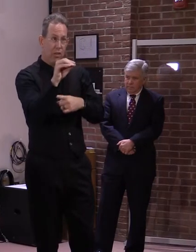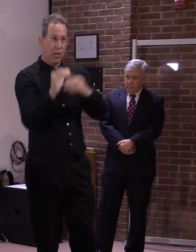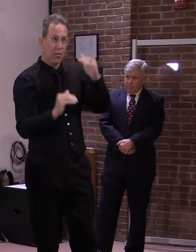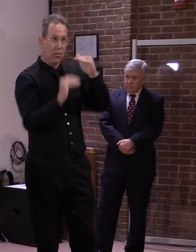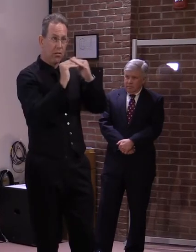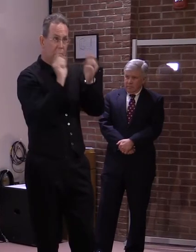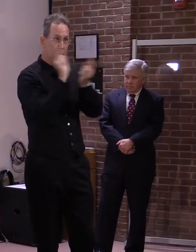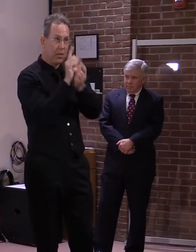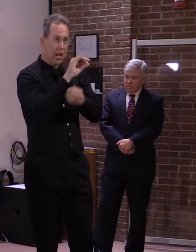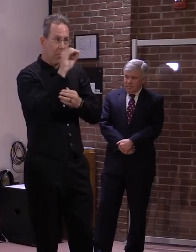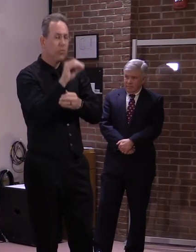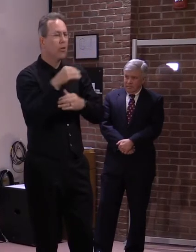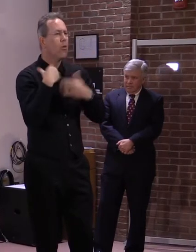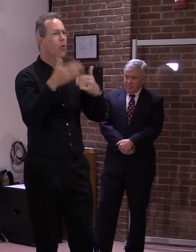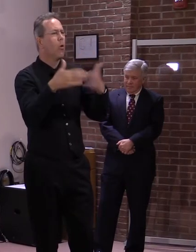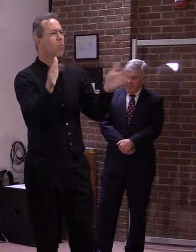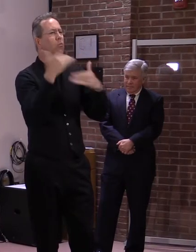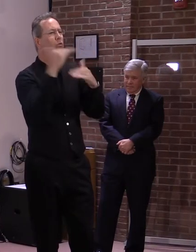point.